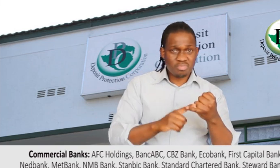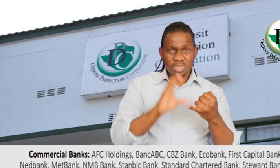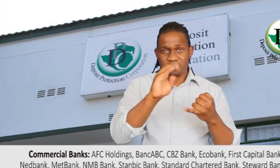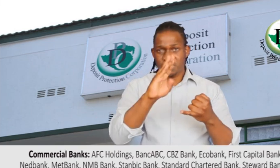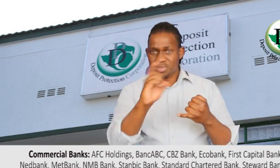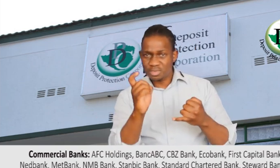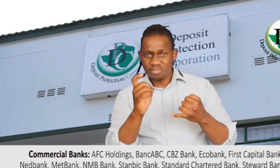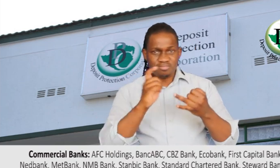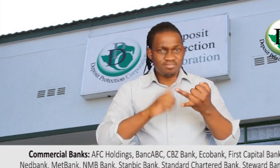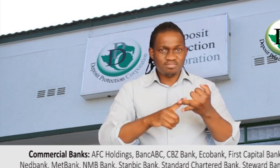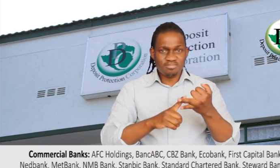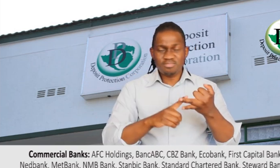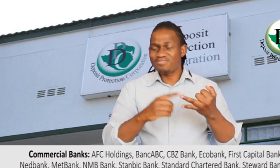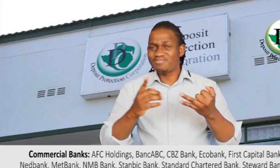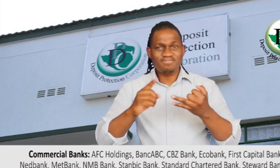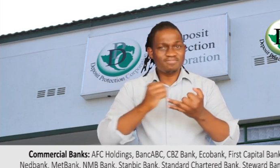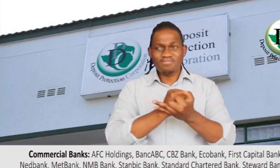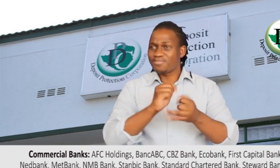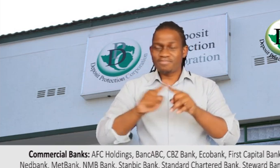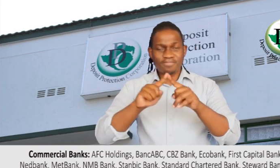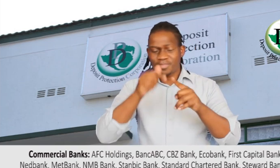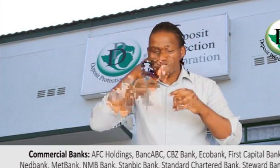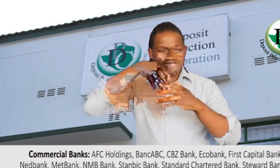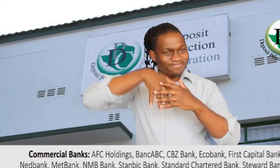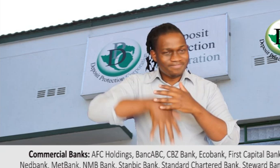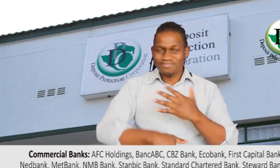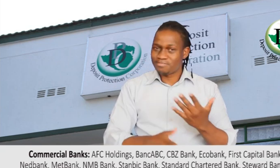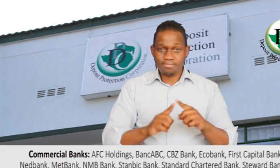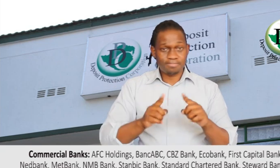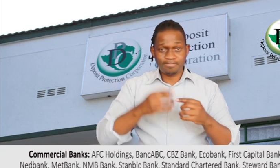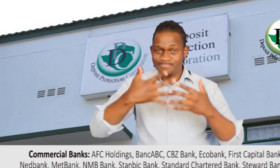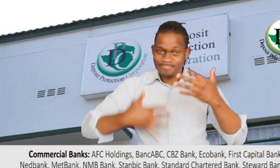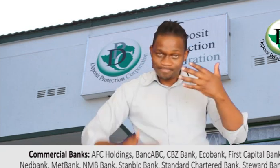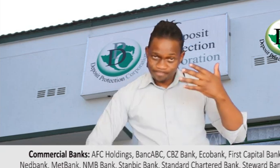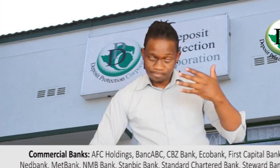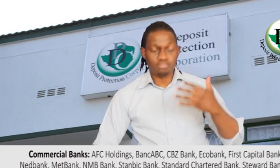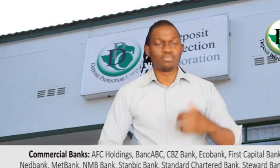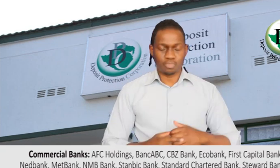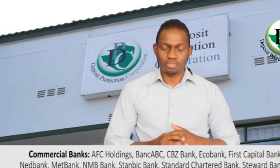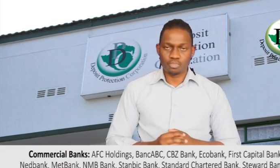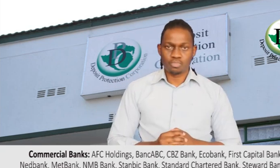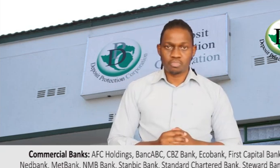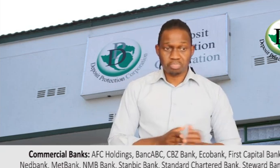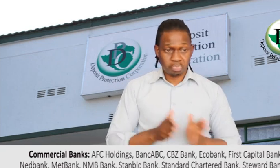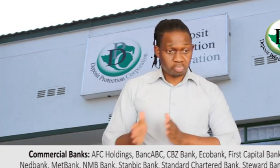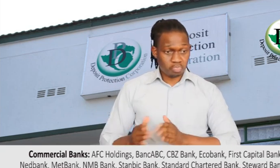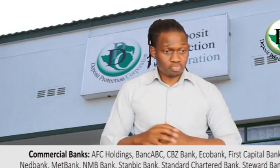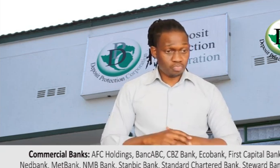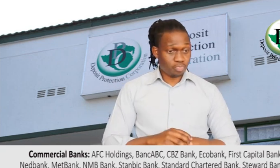First Capital Bank, FBC Bank, Nedbank, Metbank, NMB Bank, Stanbic Bank,